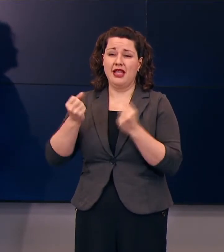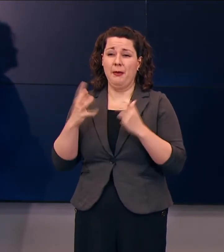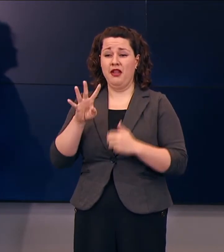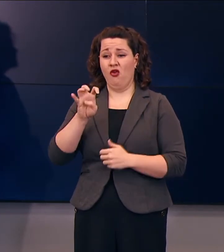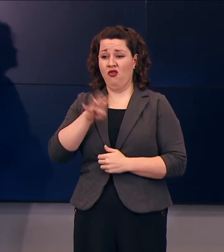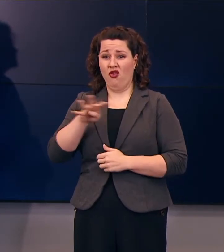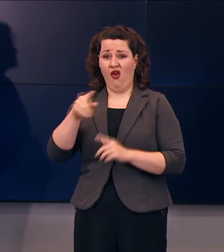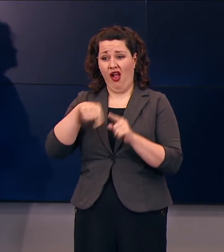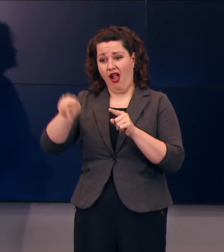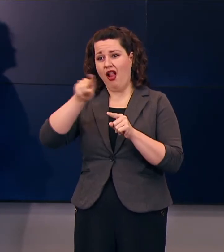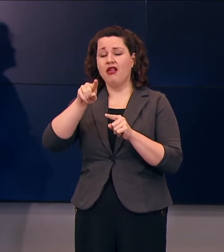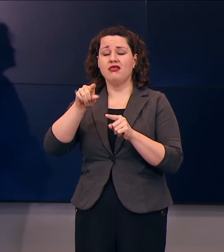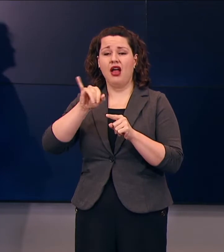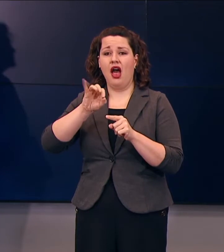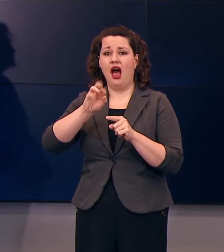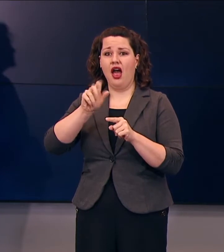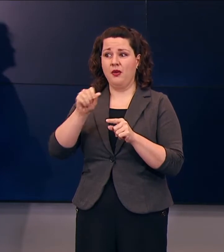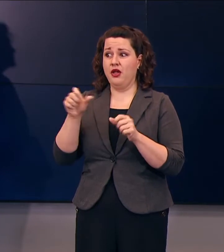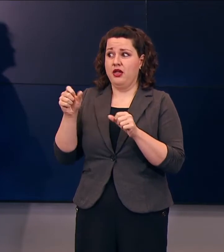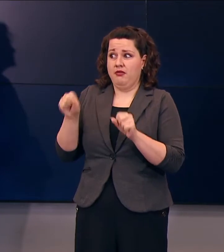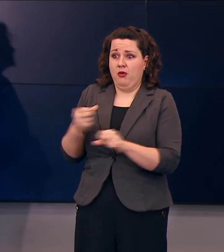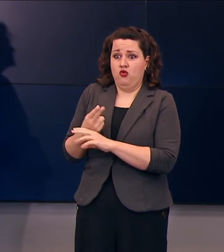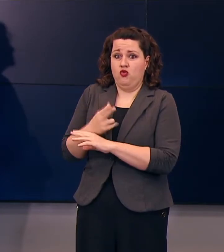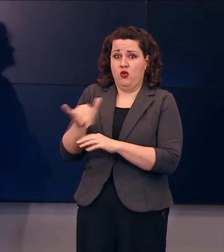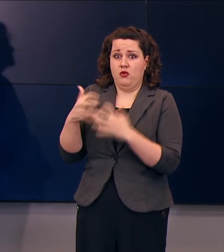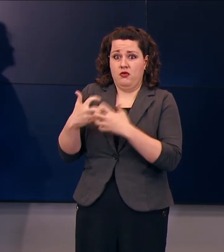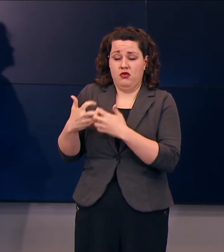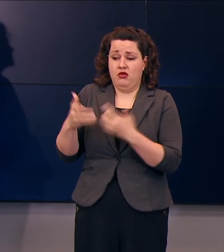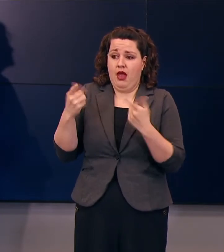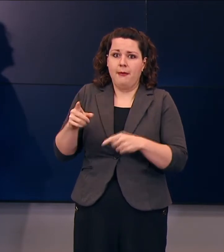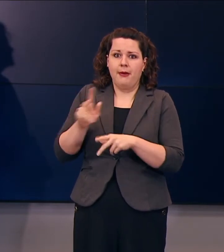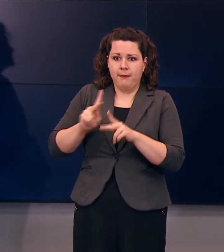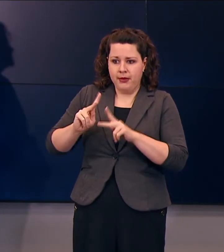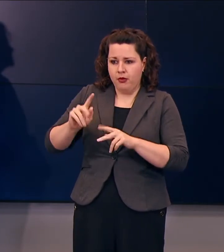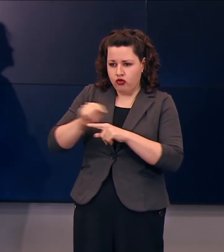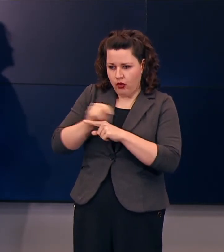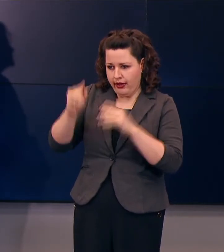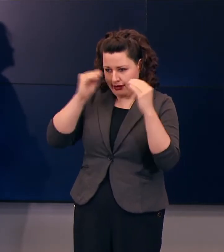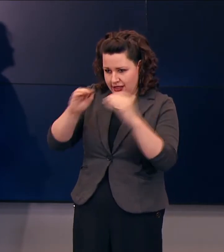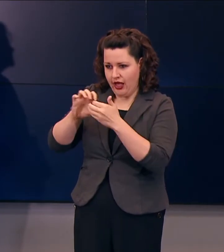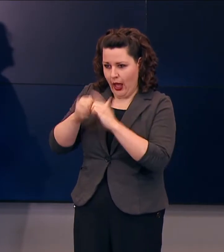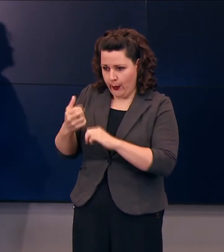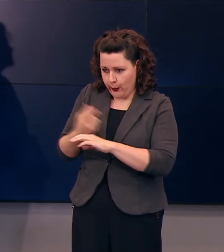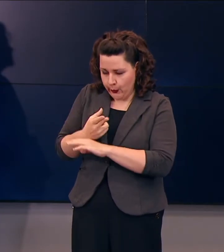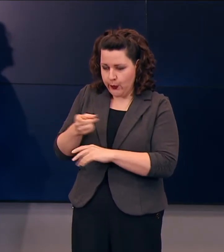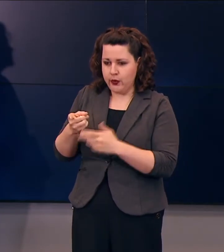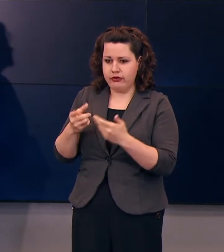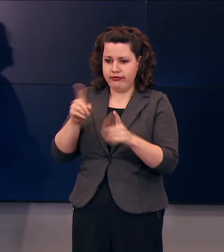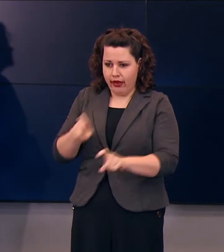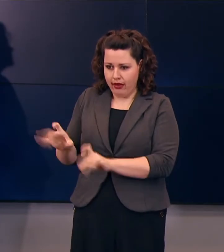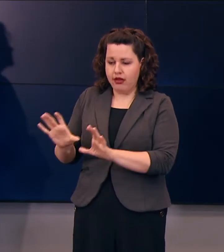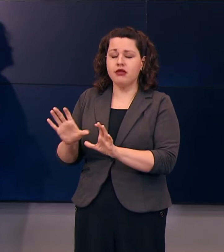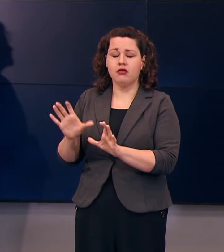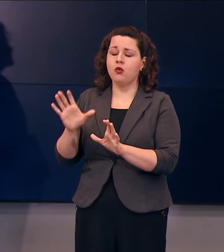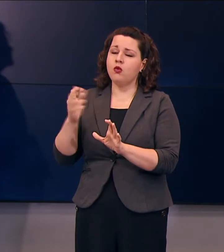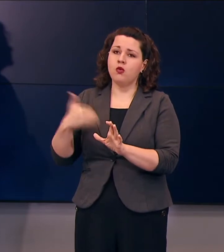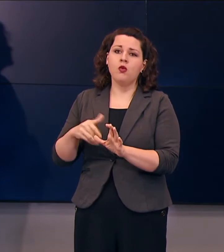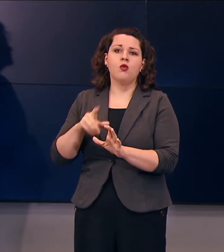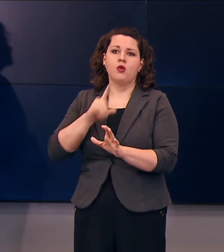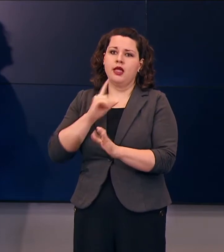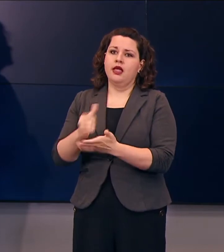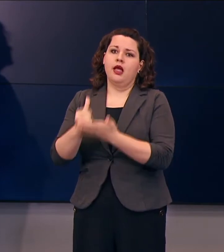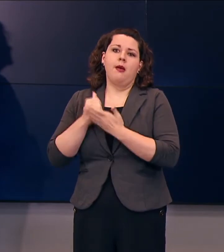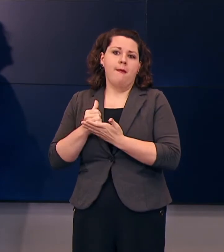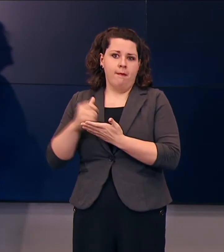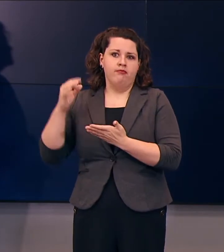able to deploy these Abbott machines, once we get people trained with the testing supplies, that'll really help us kind